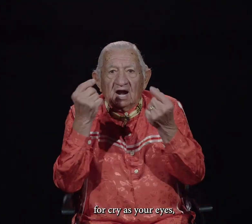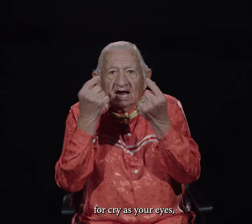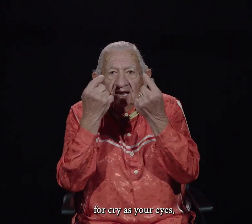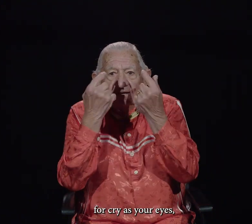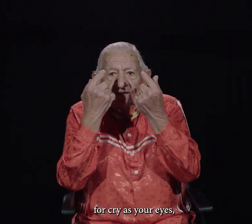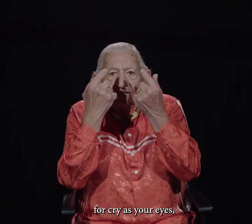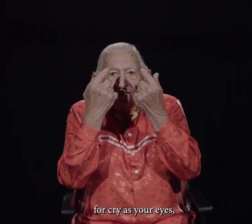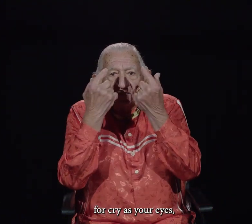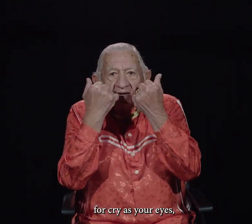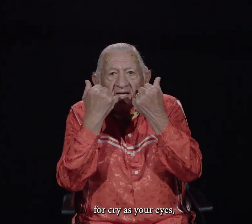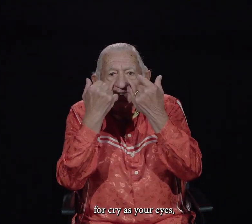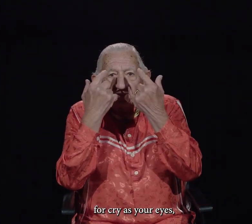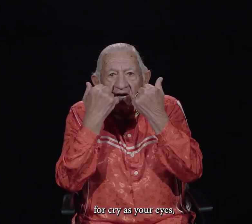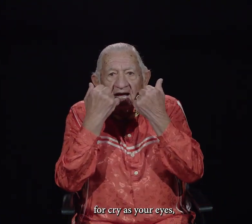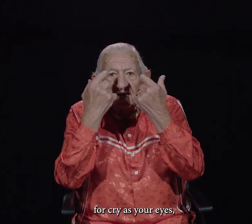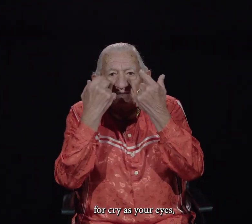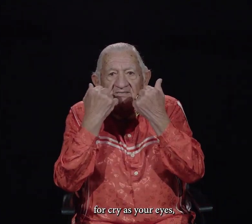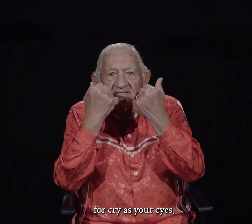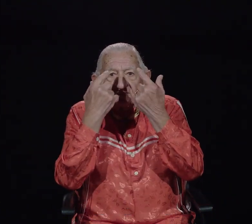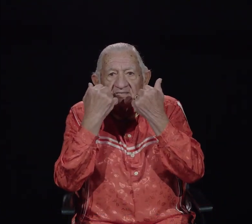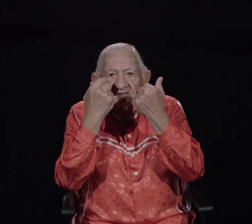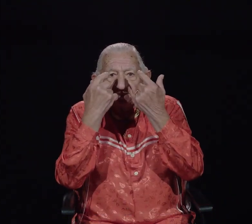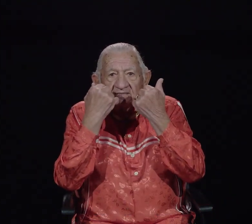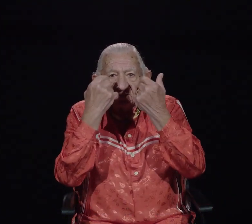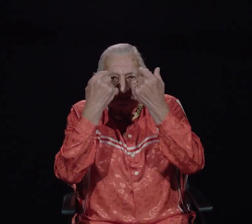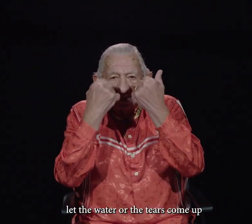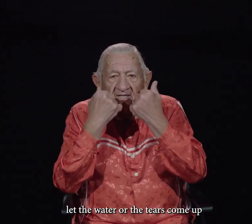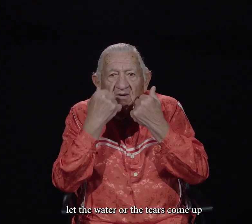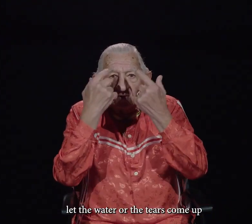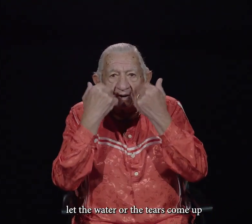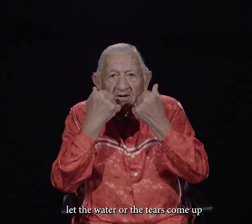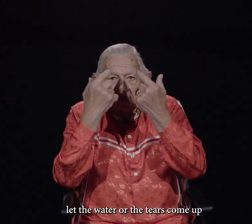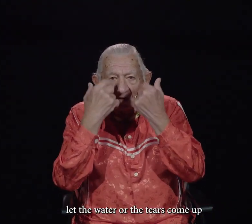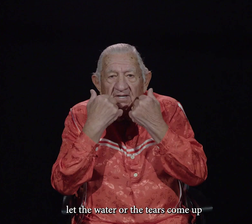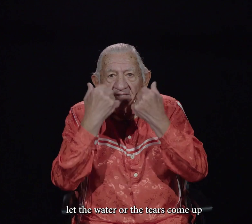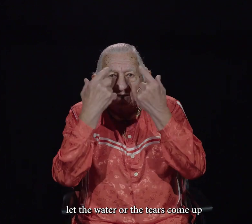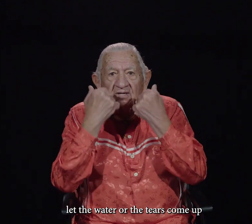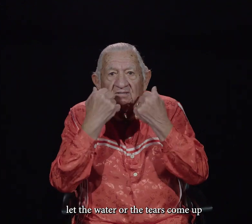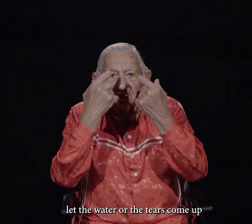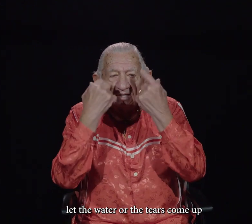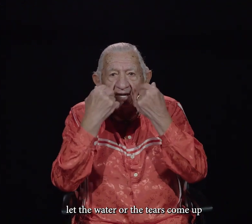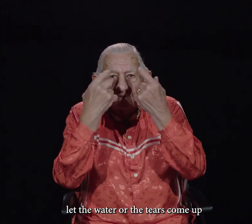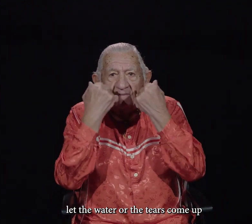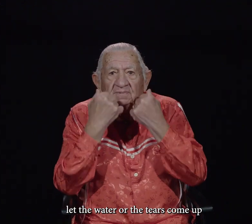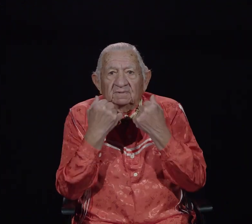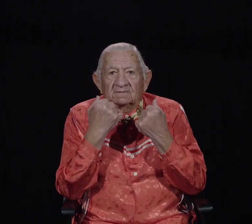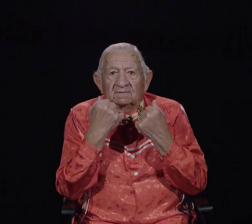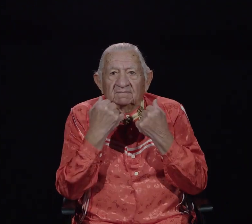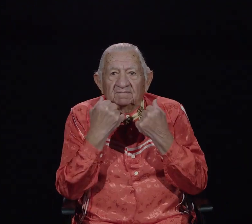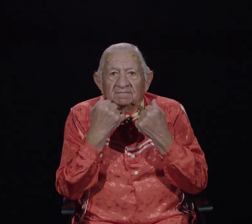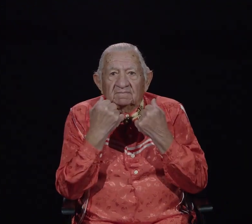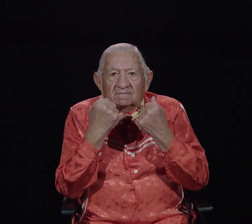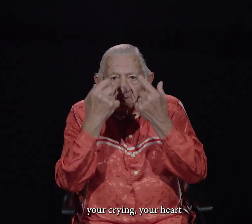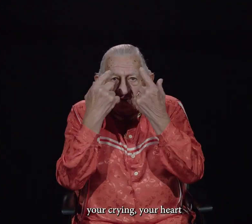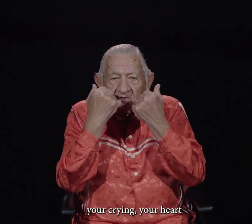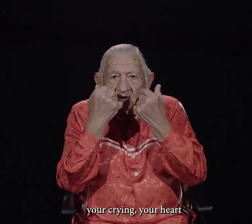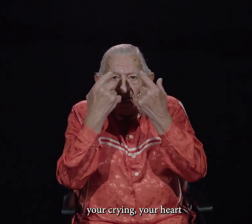cry as your eyes let the water or the tears come up. You're